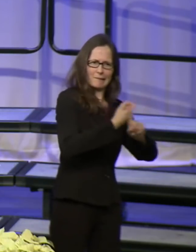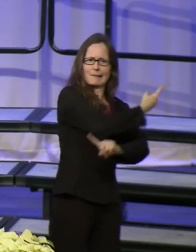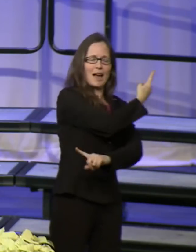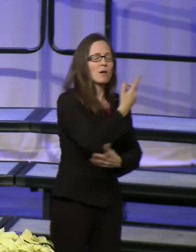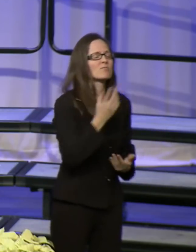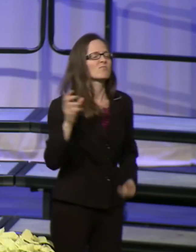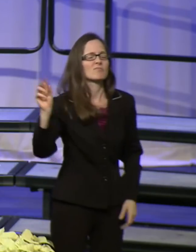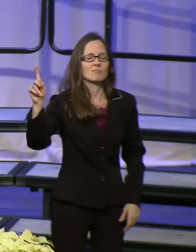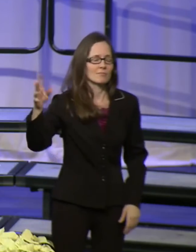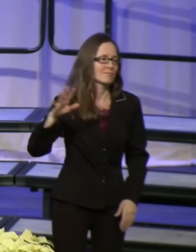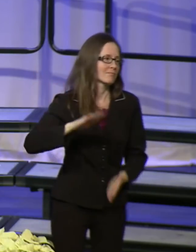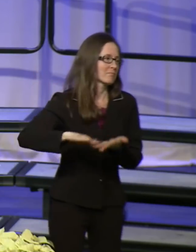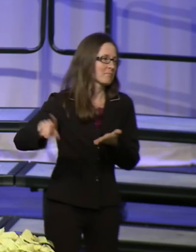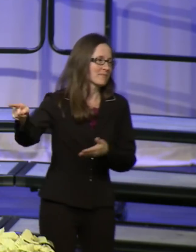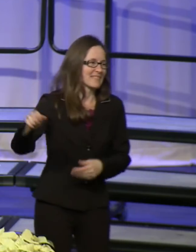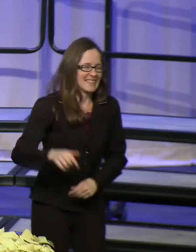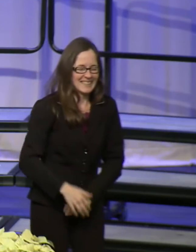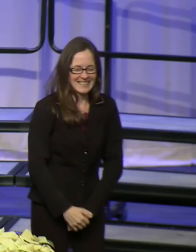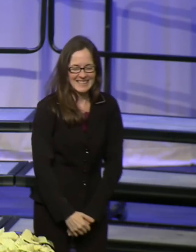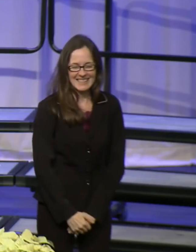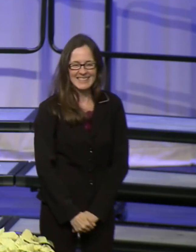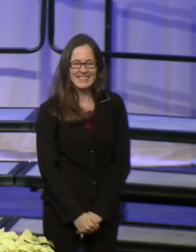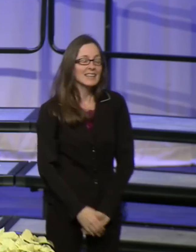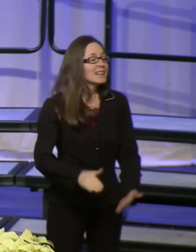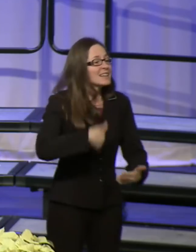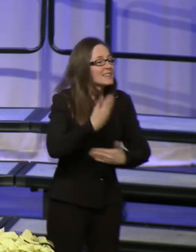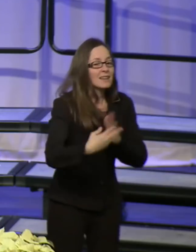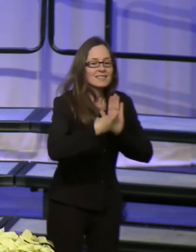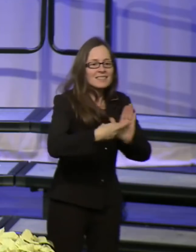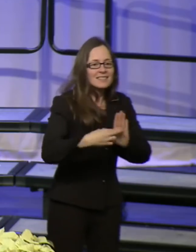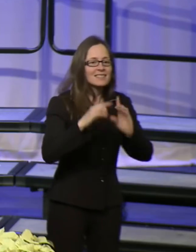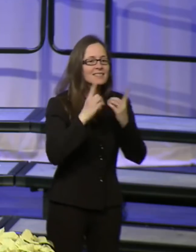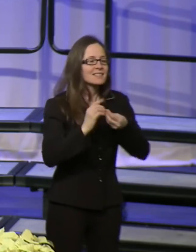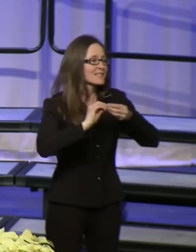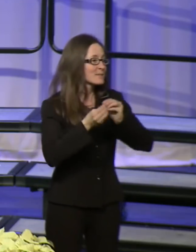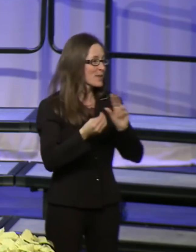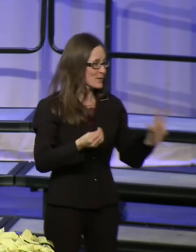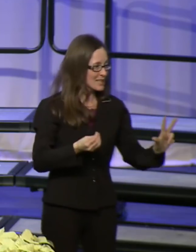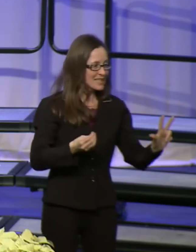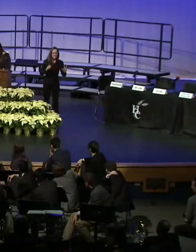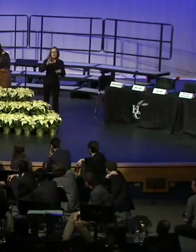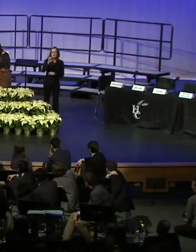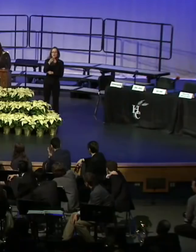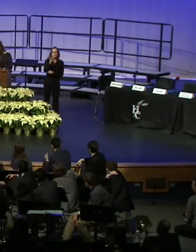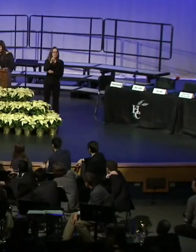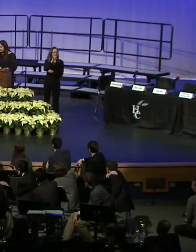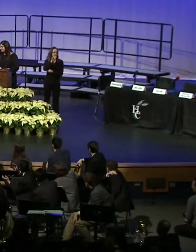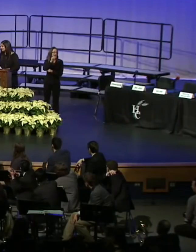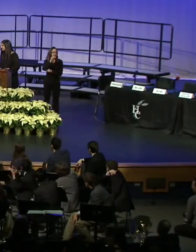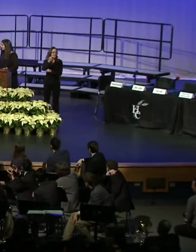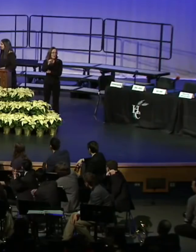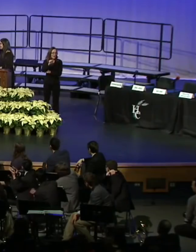go. Next, representing District 3, Councilwoman Christiana Mercer Rigby.